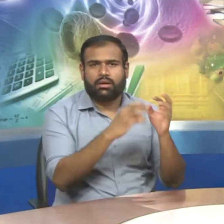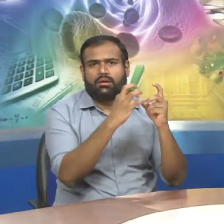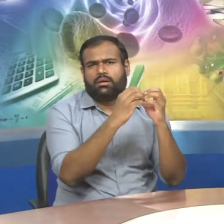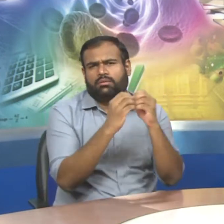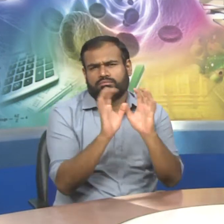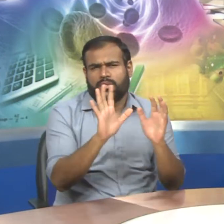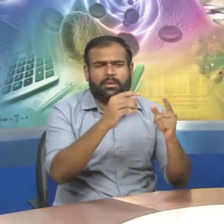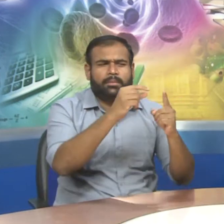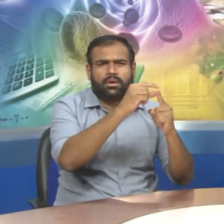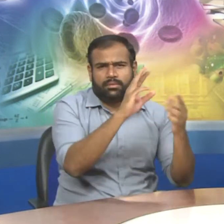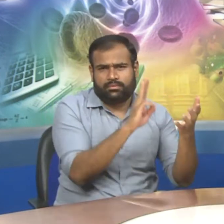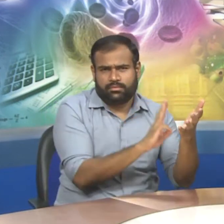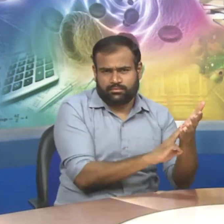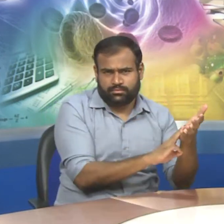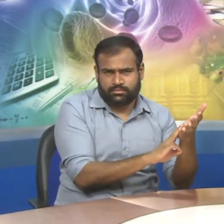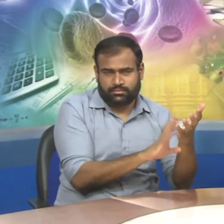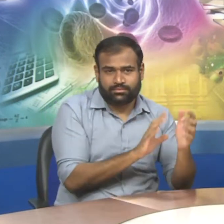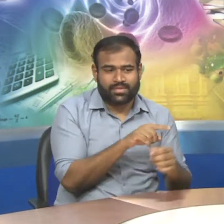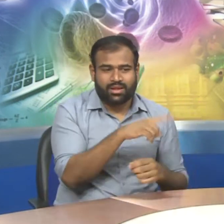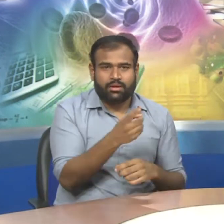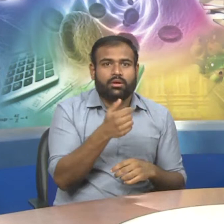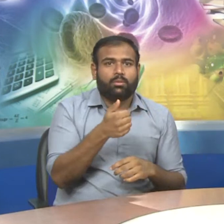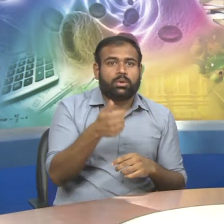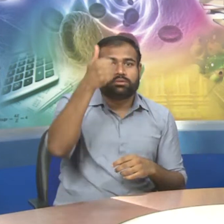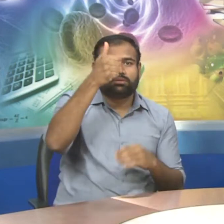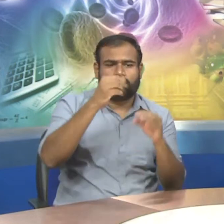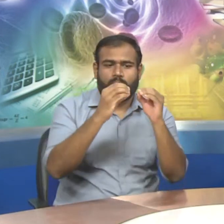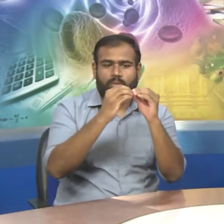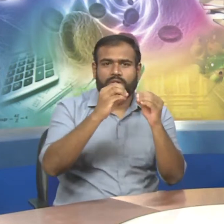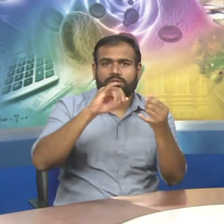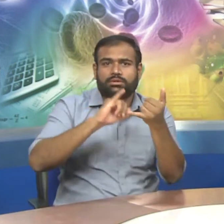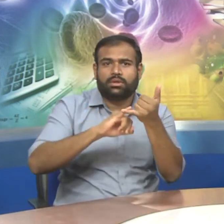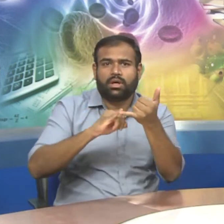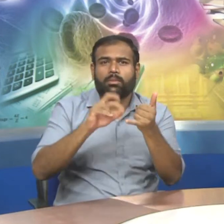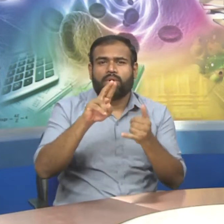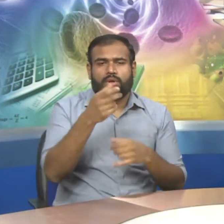You must be watching. PM is the alphabet plus boss.